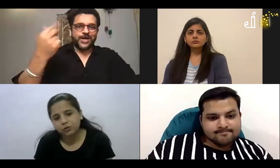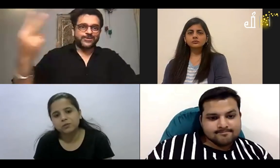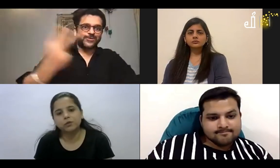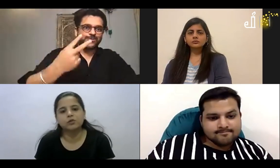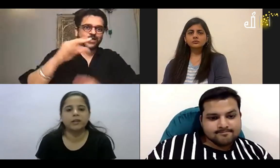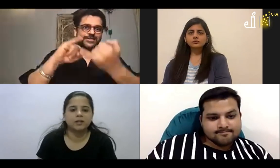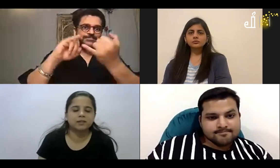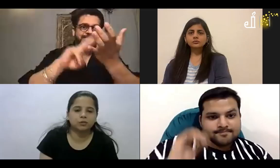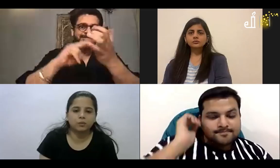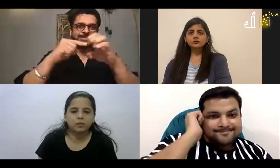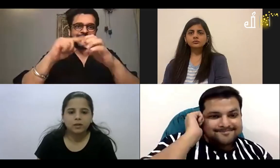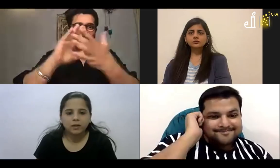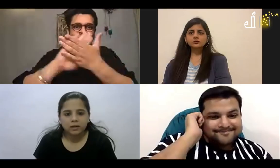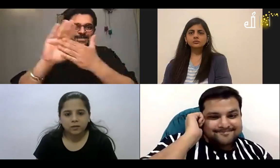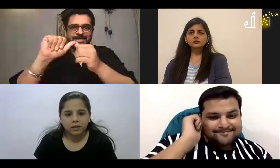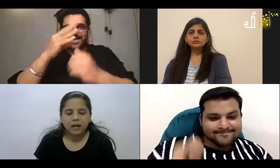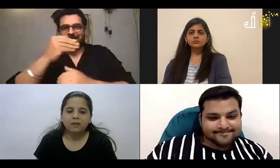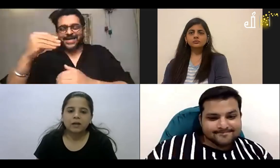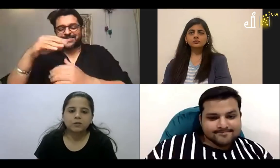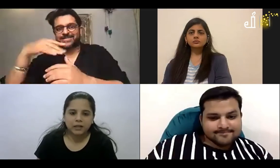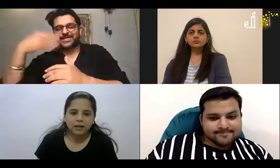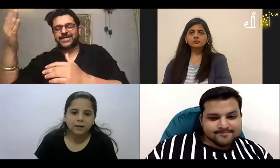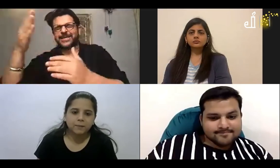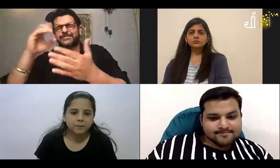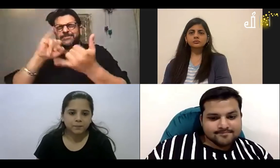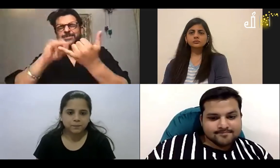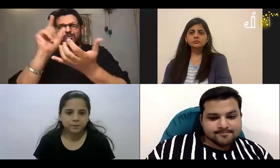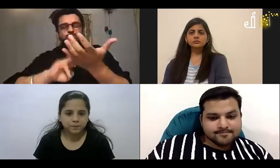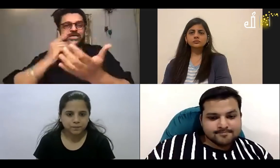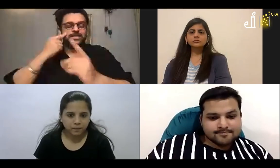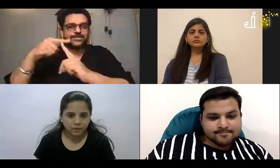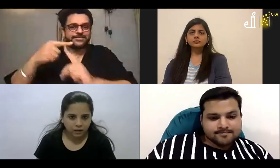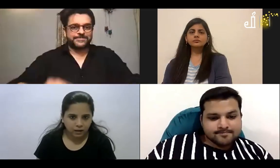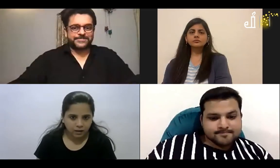thank you so much for joining us. So we can have now Sneha